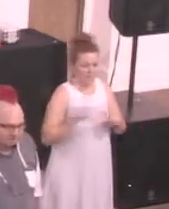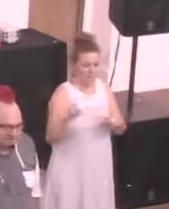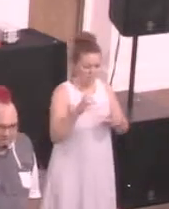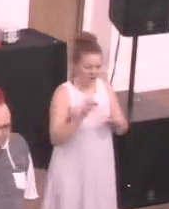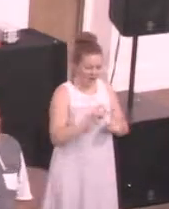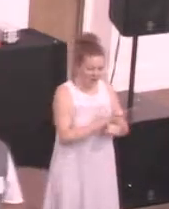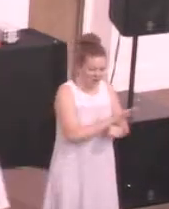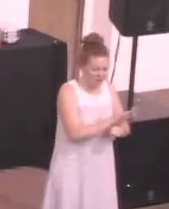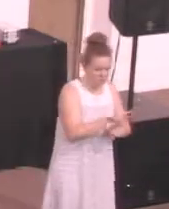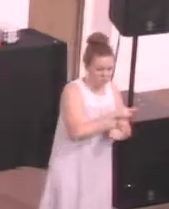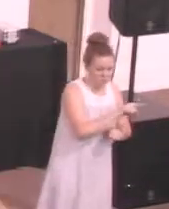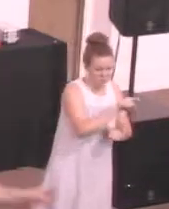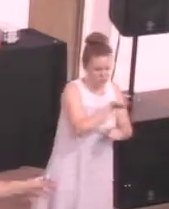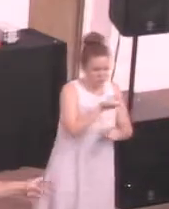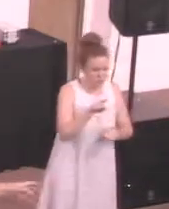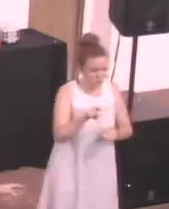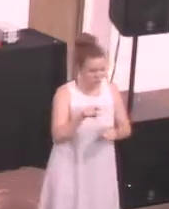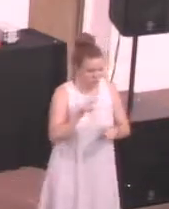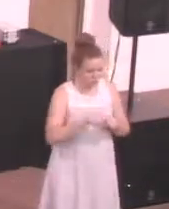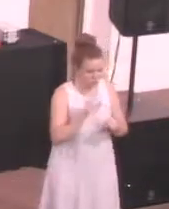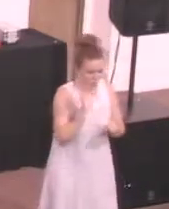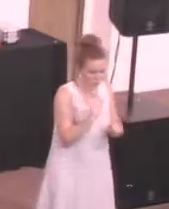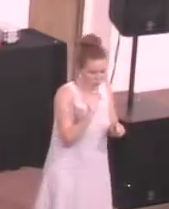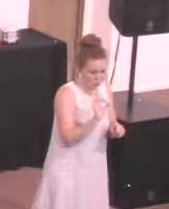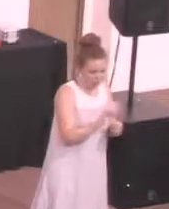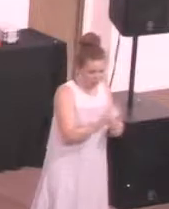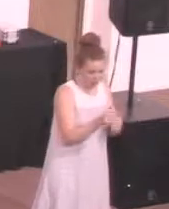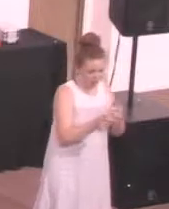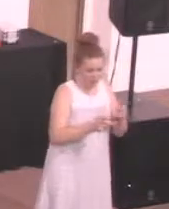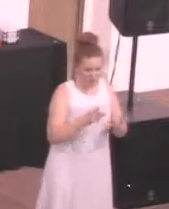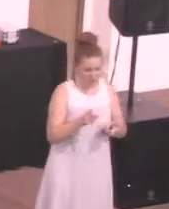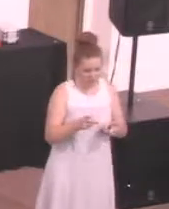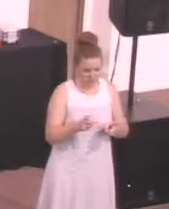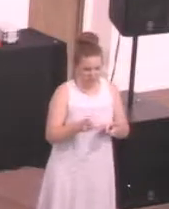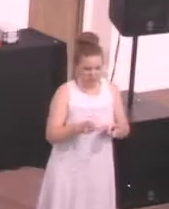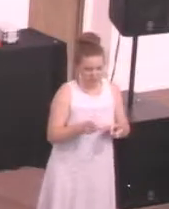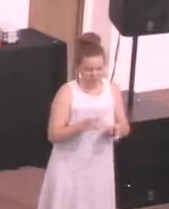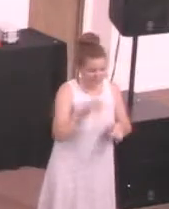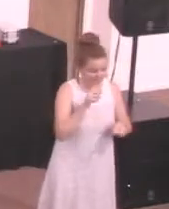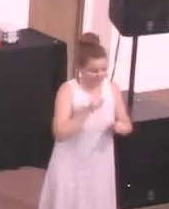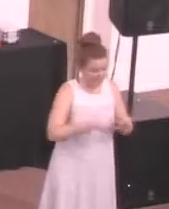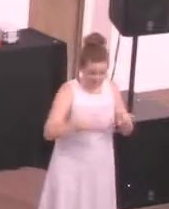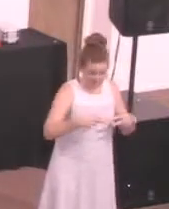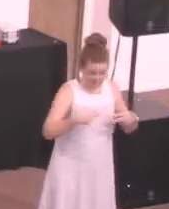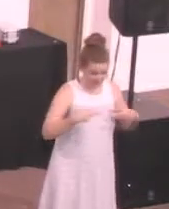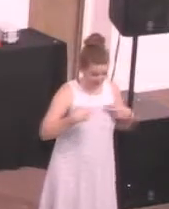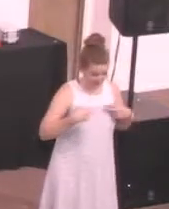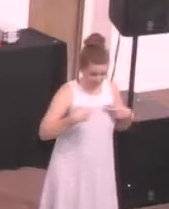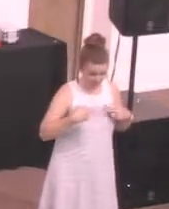room. You cannot, Pastor said it, and he about started to preach my sermon, you can't have